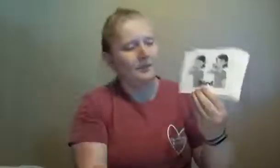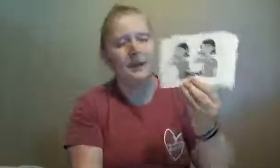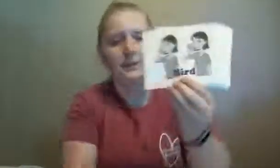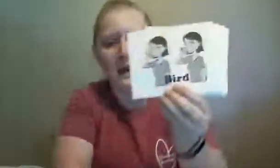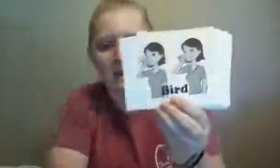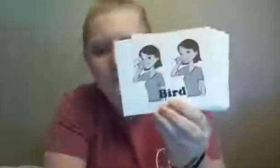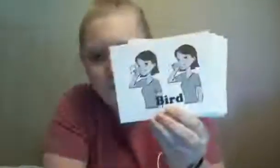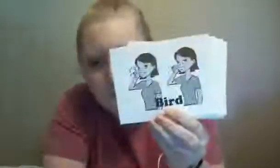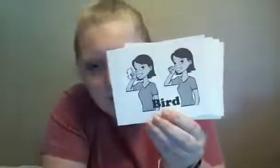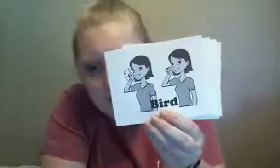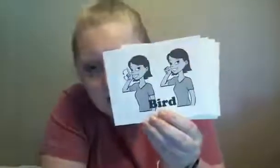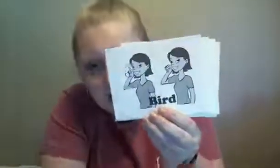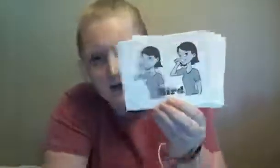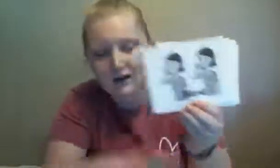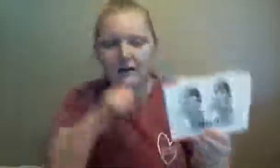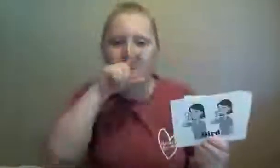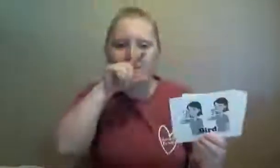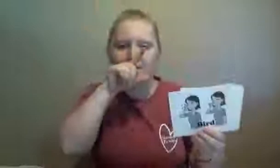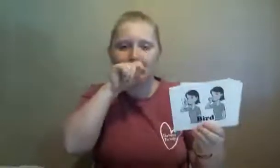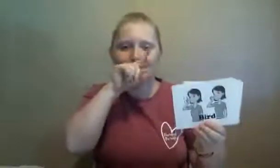And we have bird.